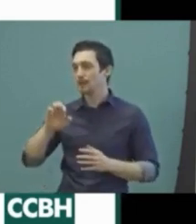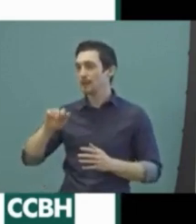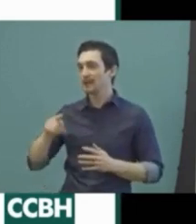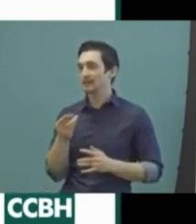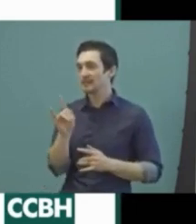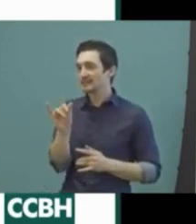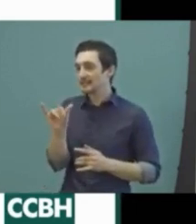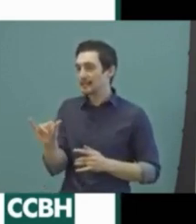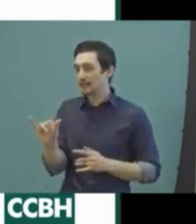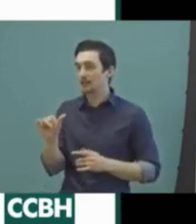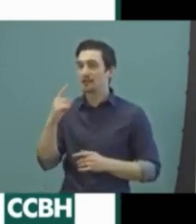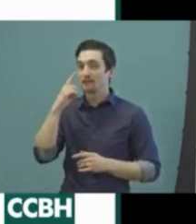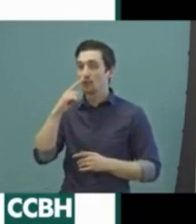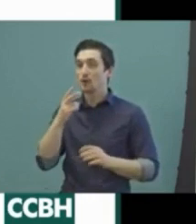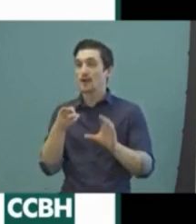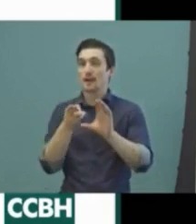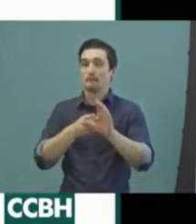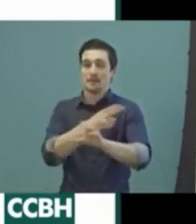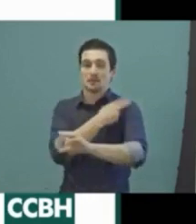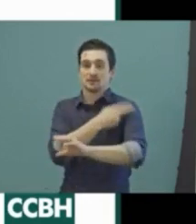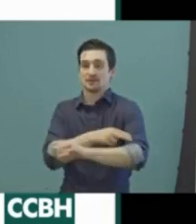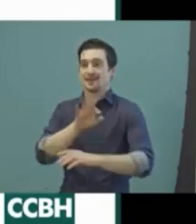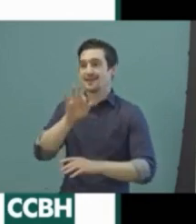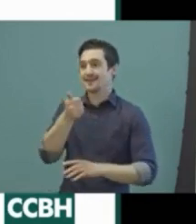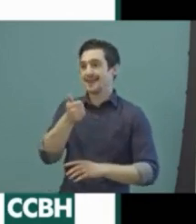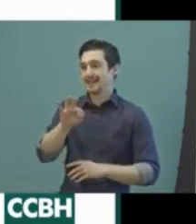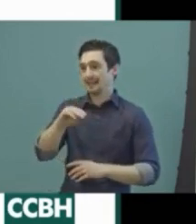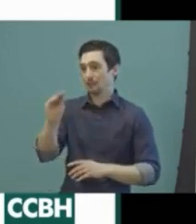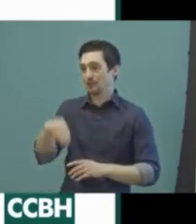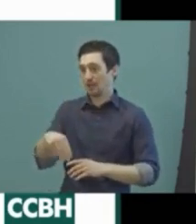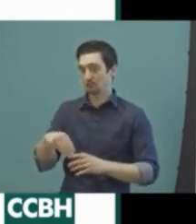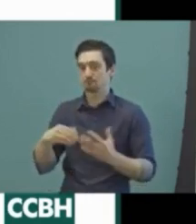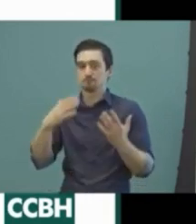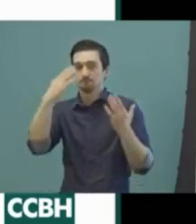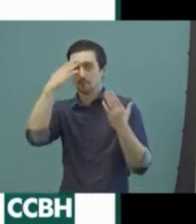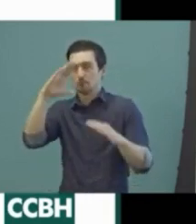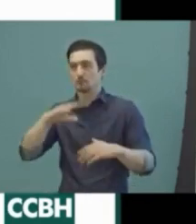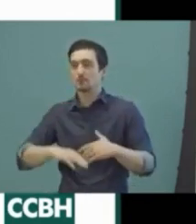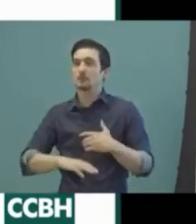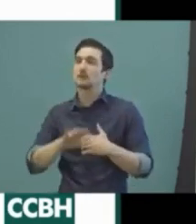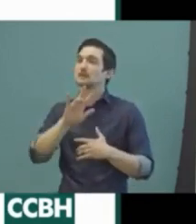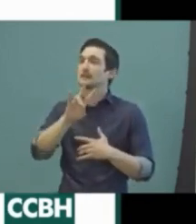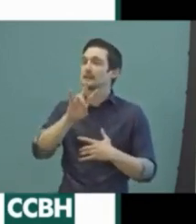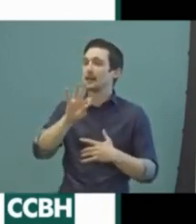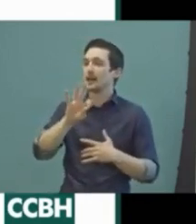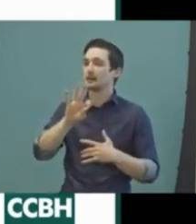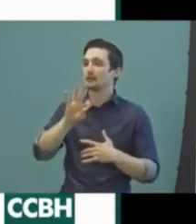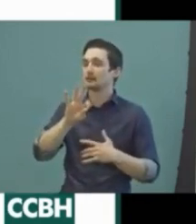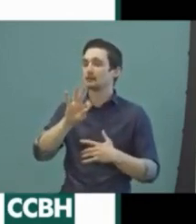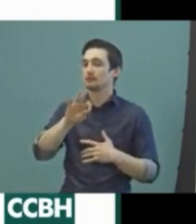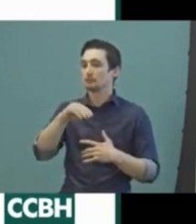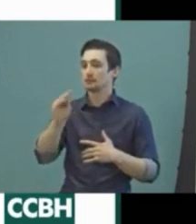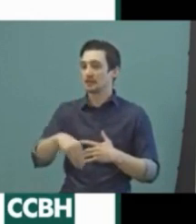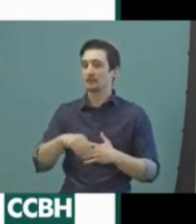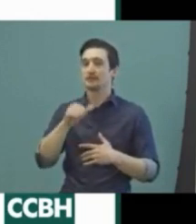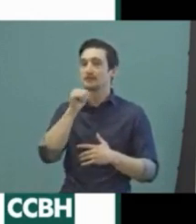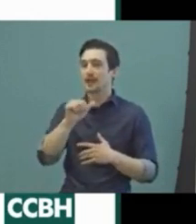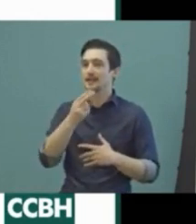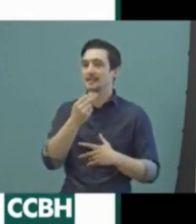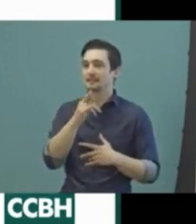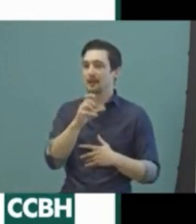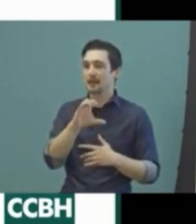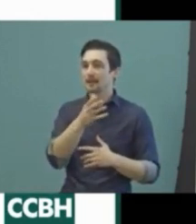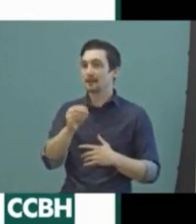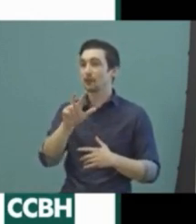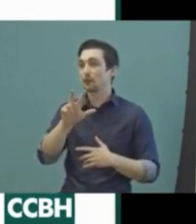Ethnicity for admissions, 19% of those were unknown, 79% non-Hispanic,